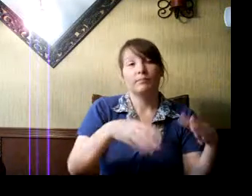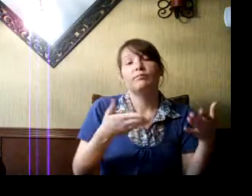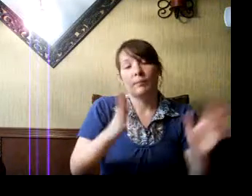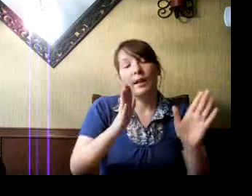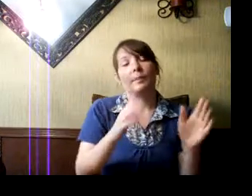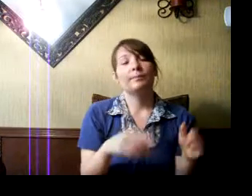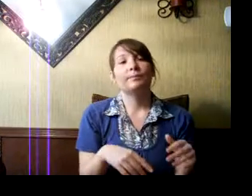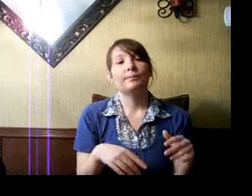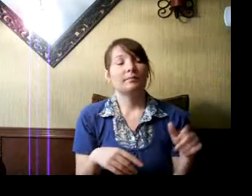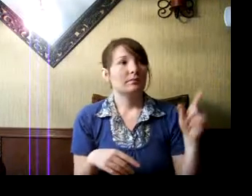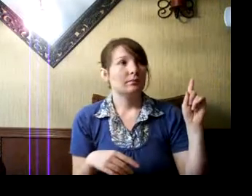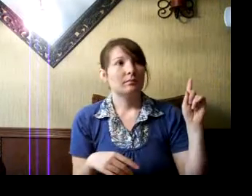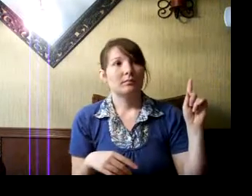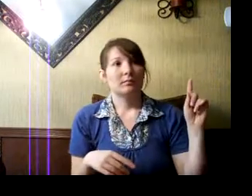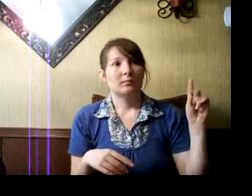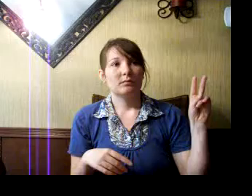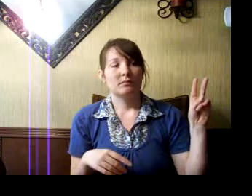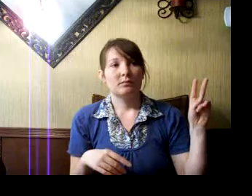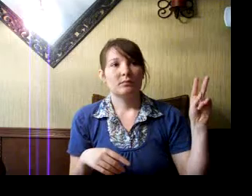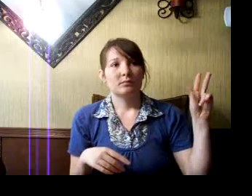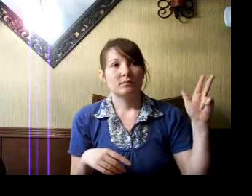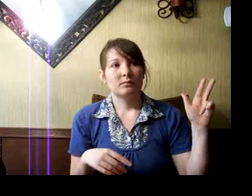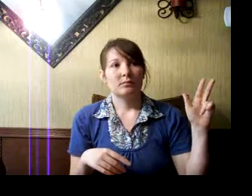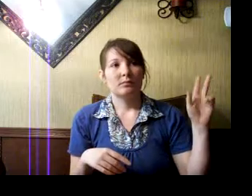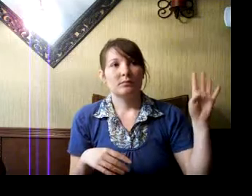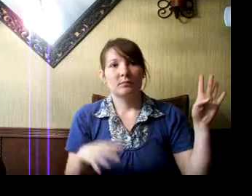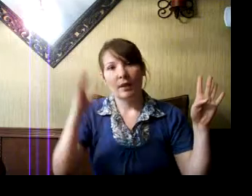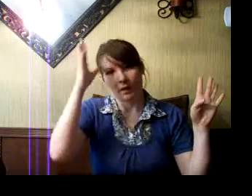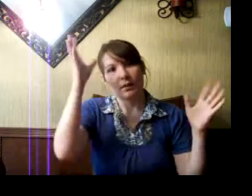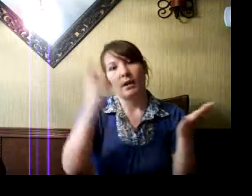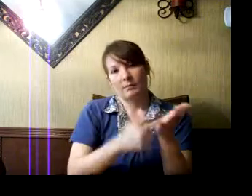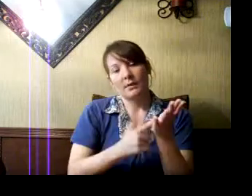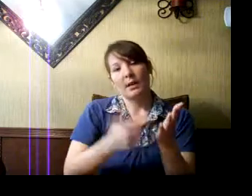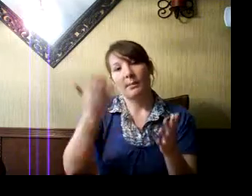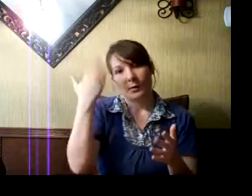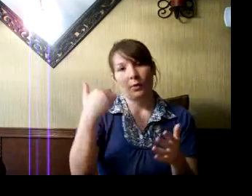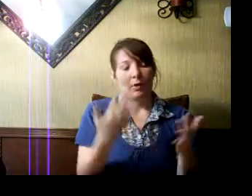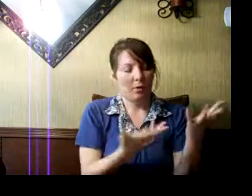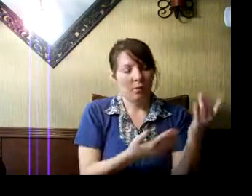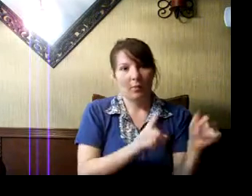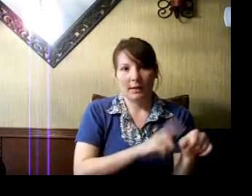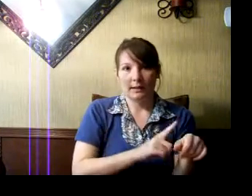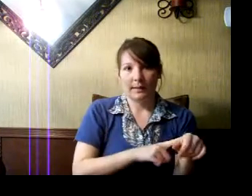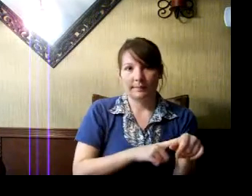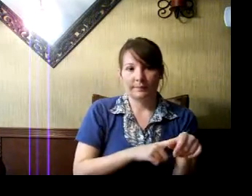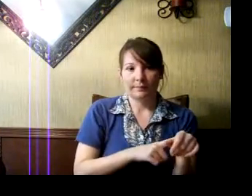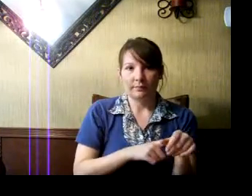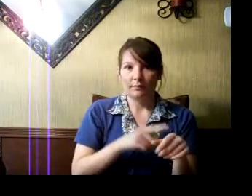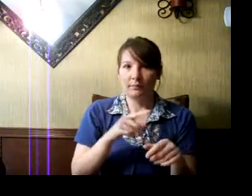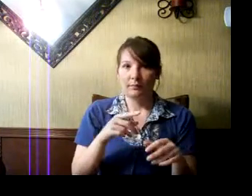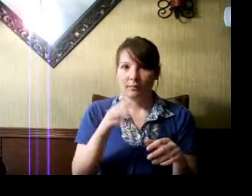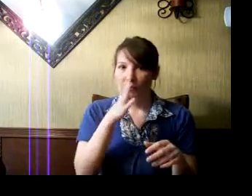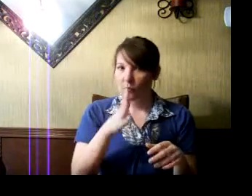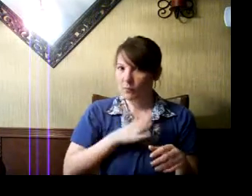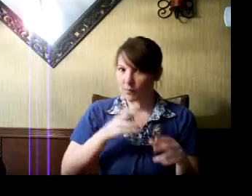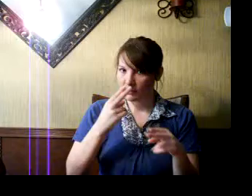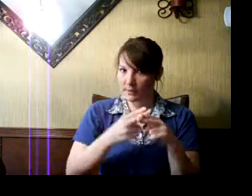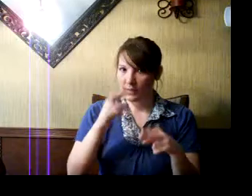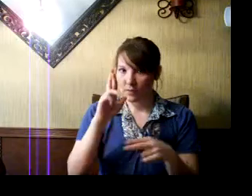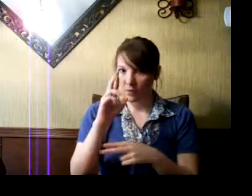We talked about the concept of wait time. Okay. Rose research in 1961. We need to give our students at least 5